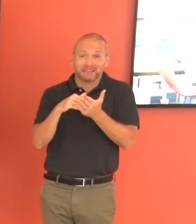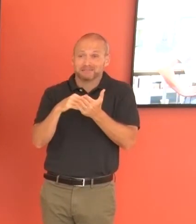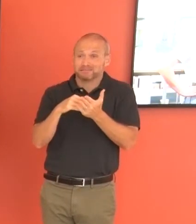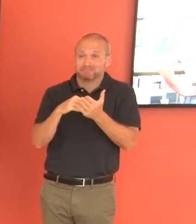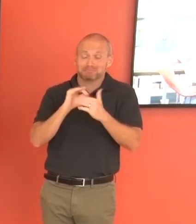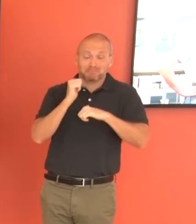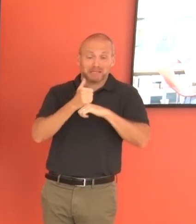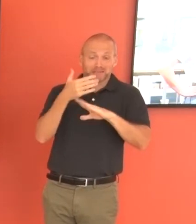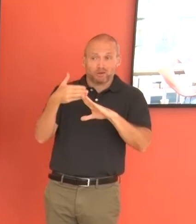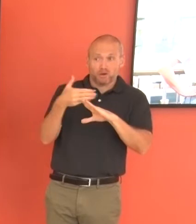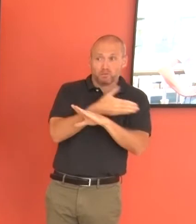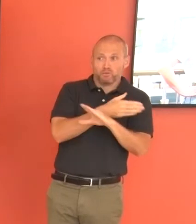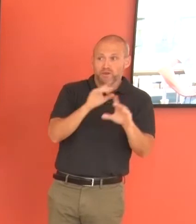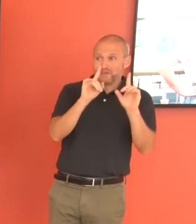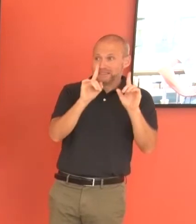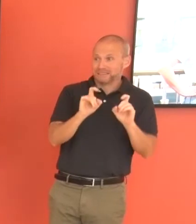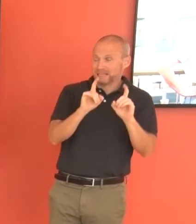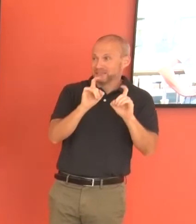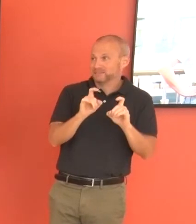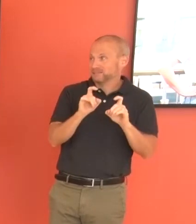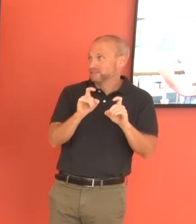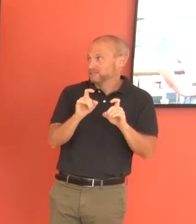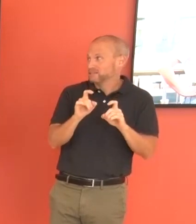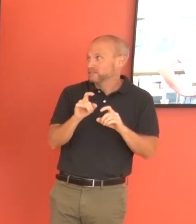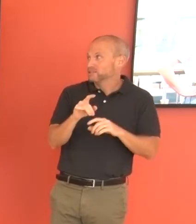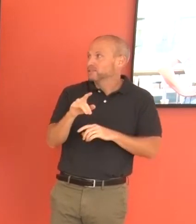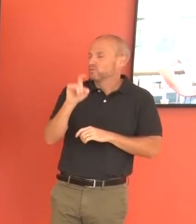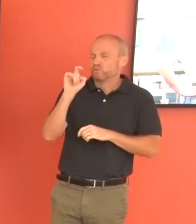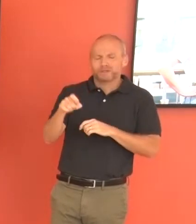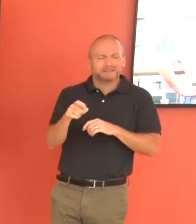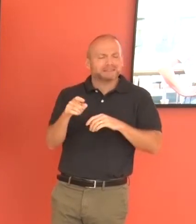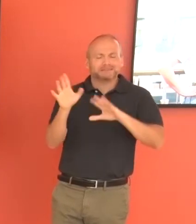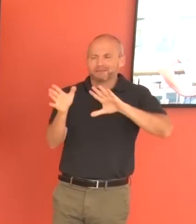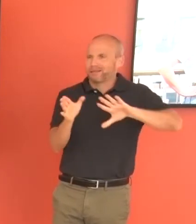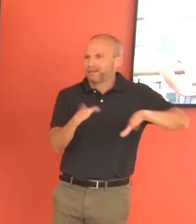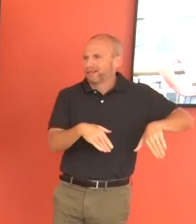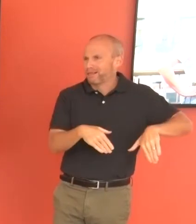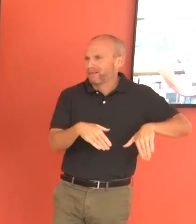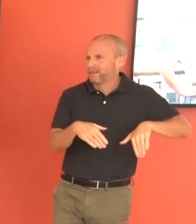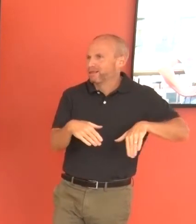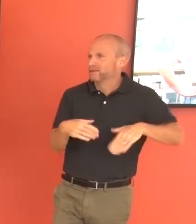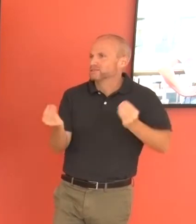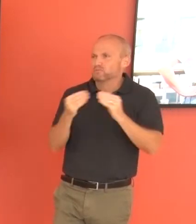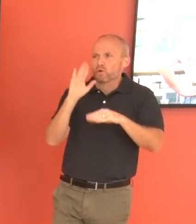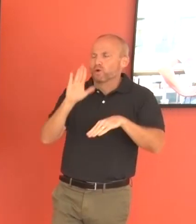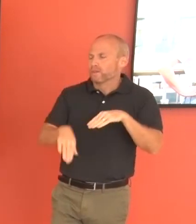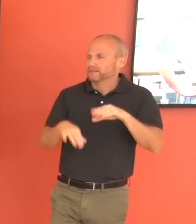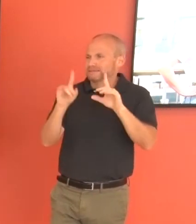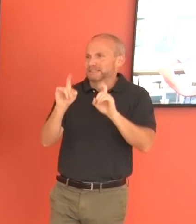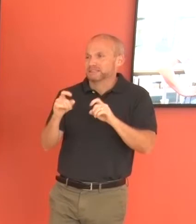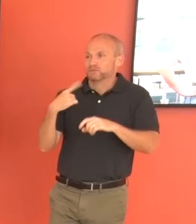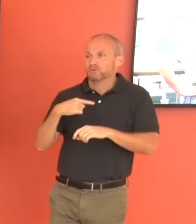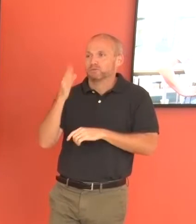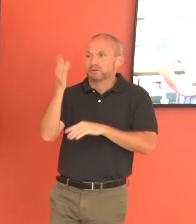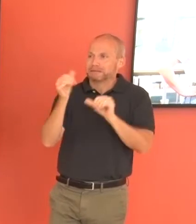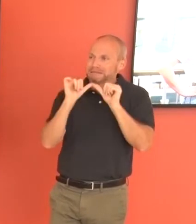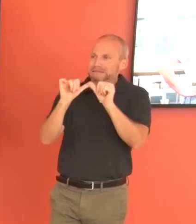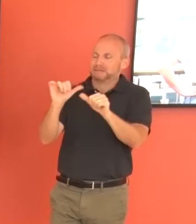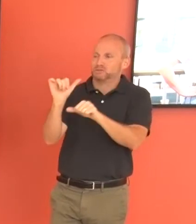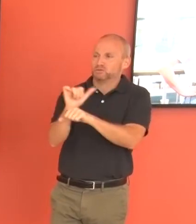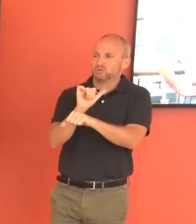test that, we've got to get beyond, I think. So we'll be continuing to work